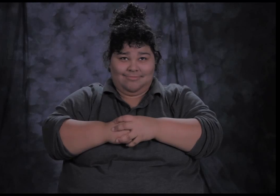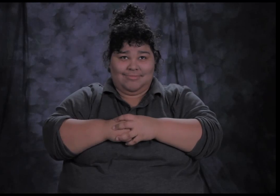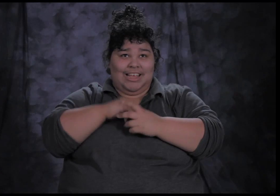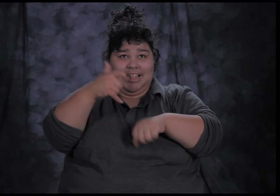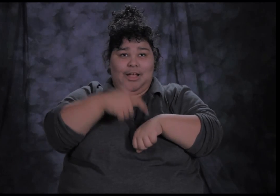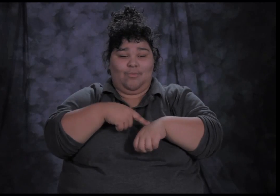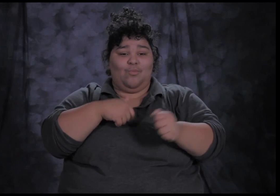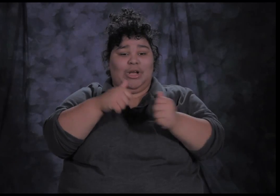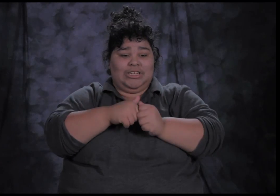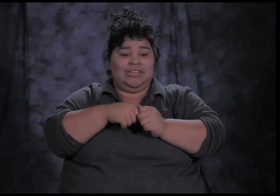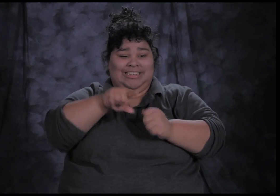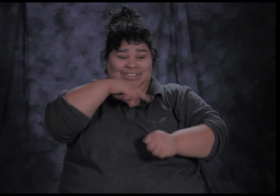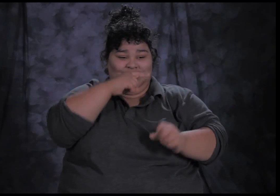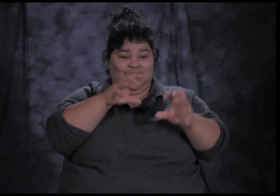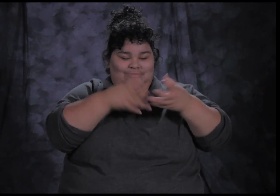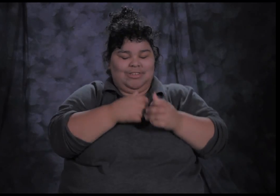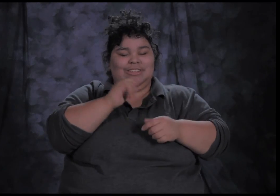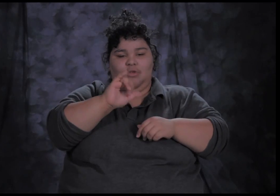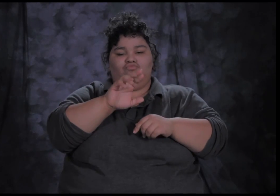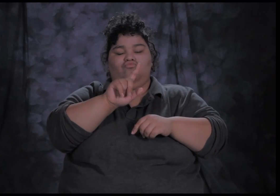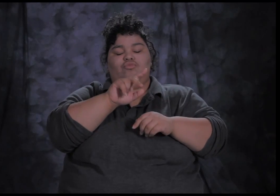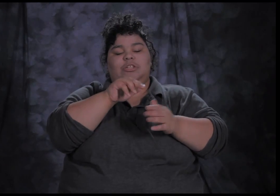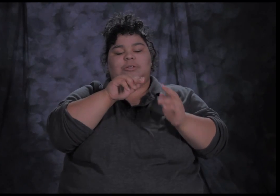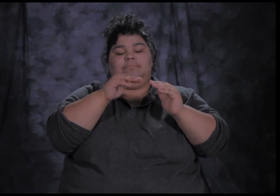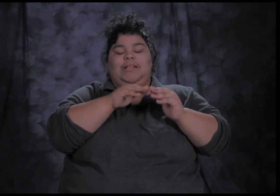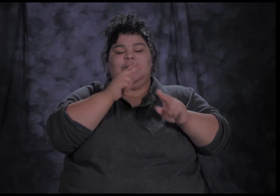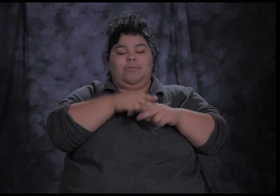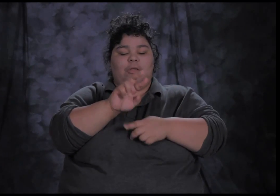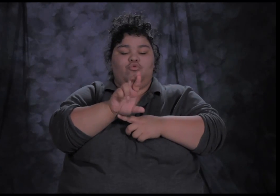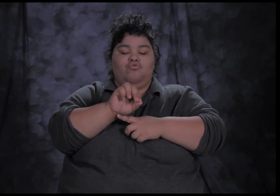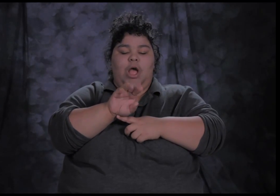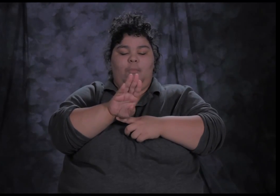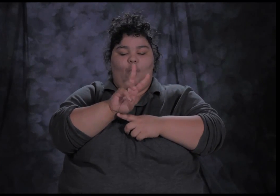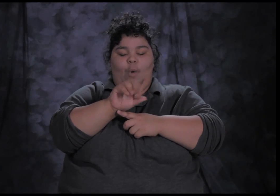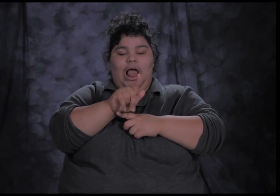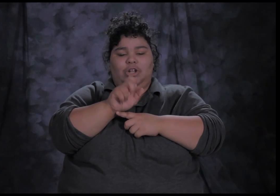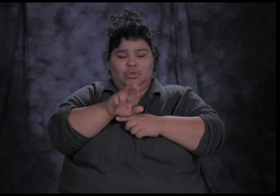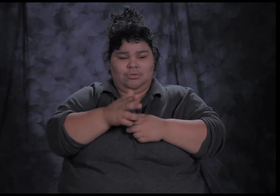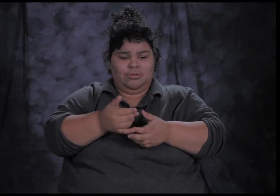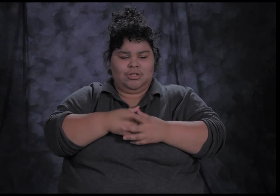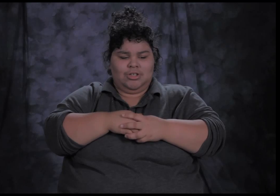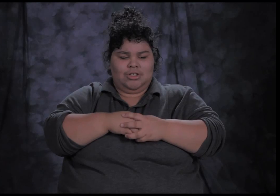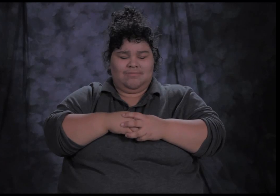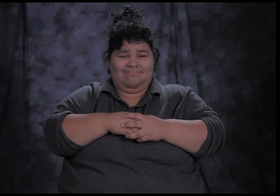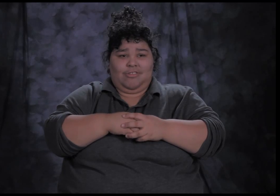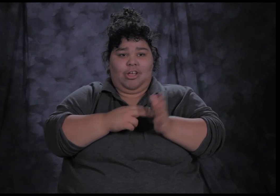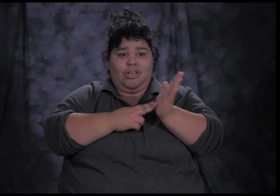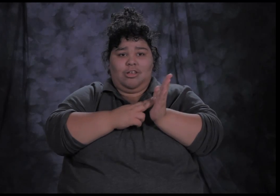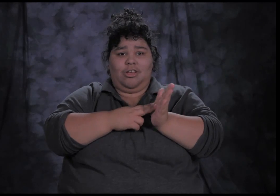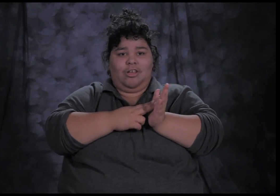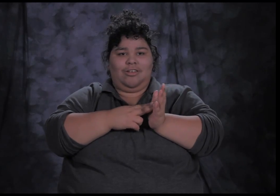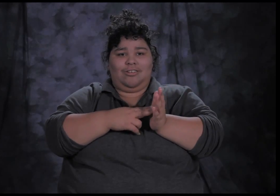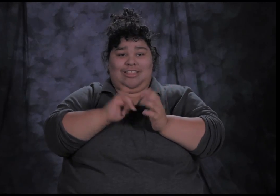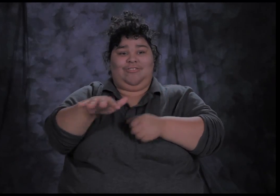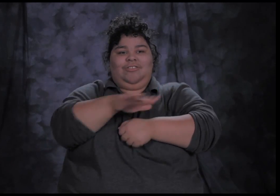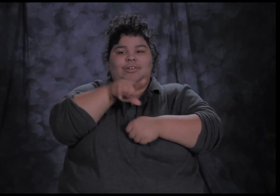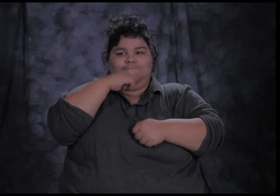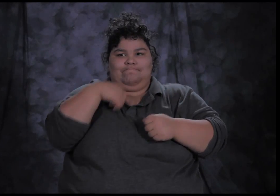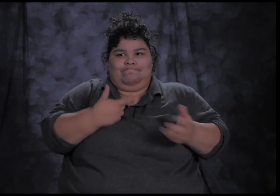all hearing except for me. And to be honest, it's kind of hard for me. At the UMass peer